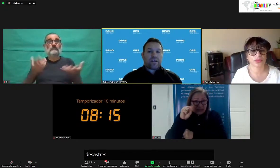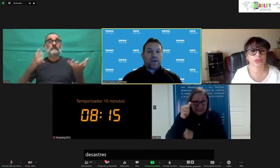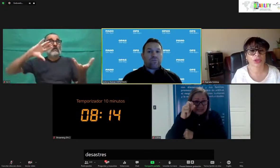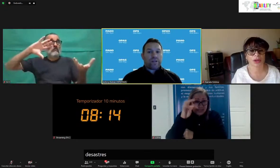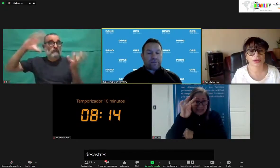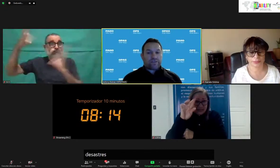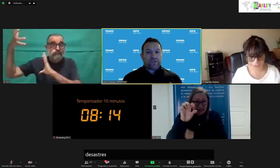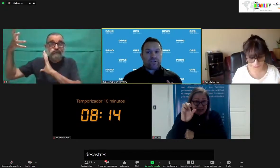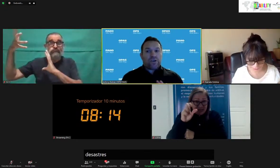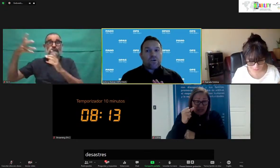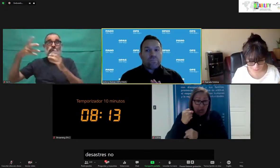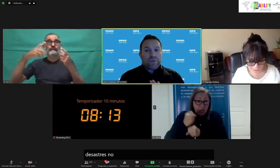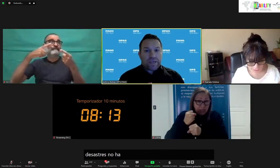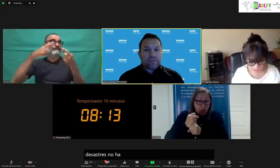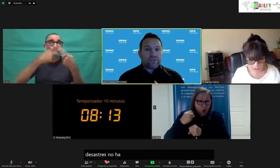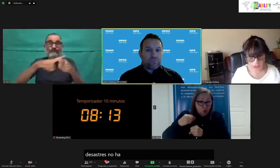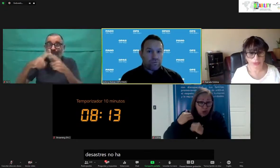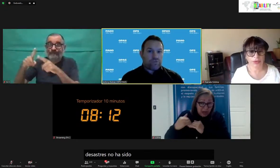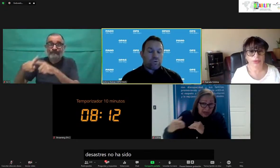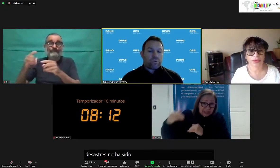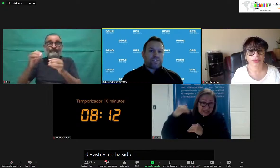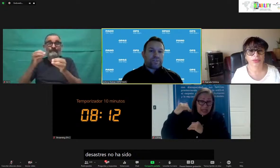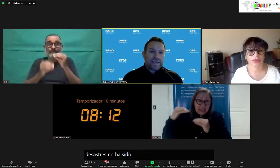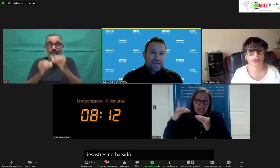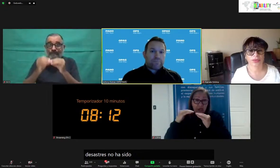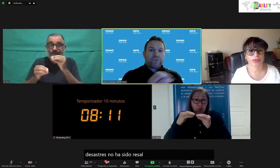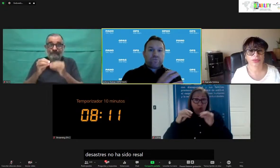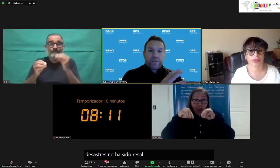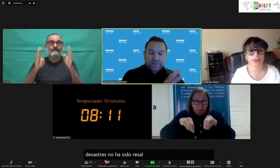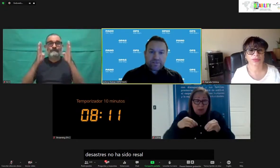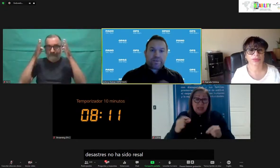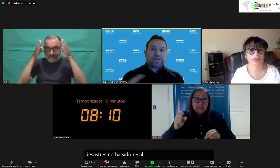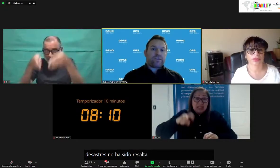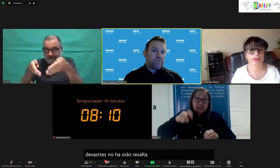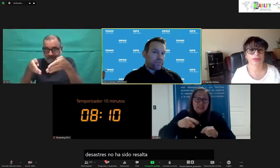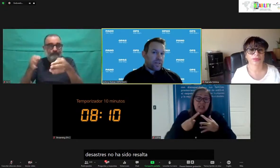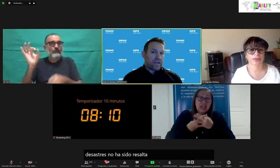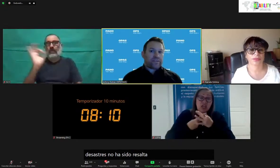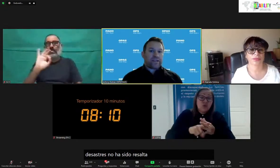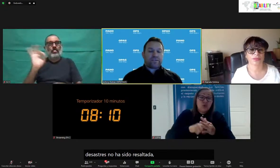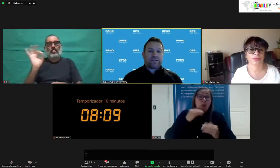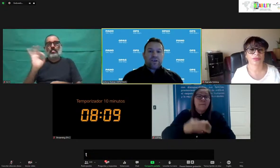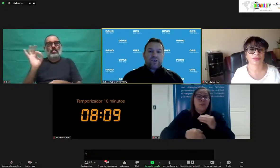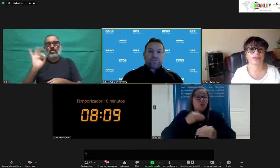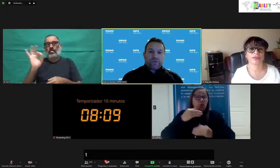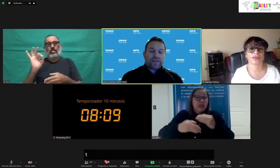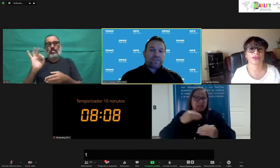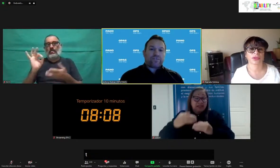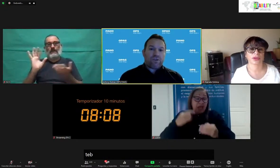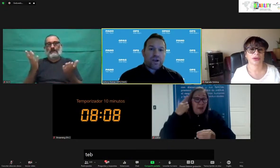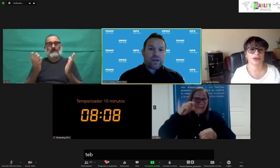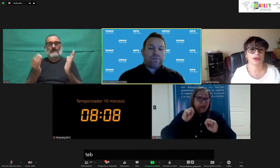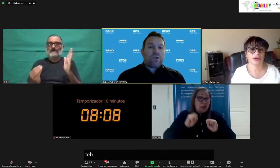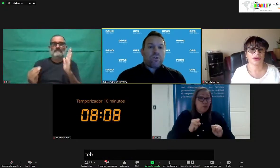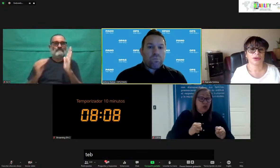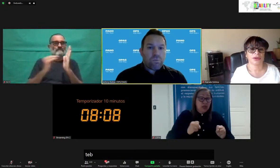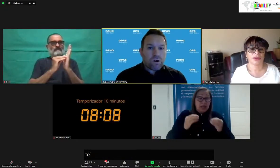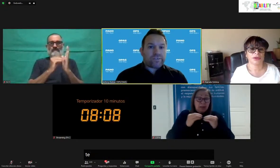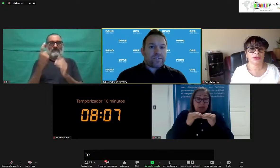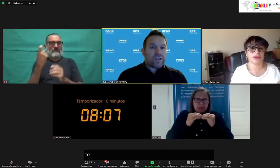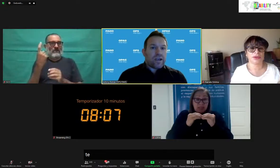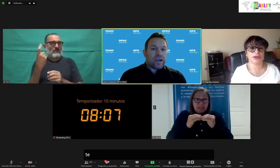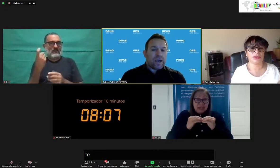said and and we need to begin to move forwards together between the disability community and the health sector to really describe